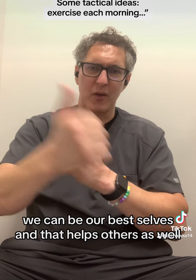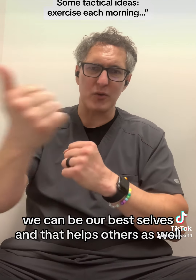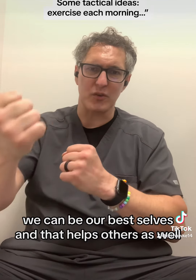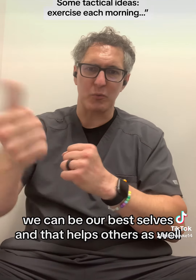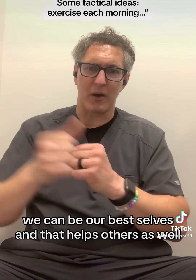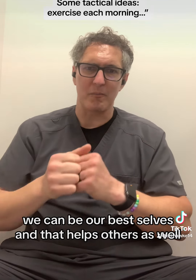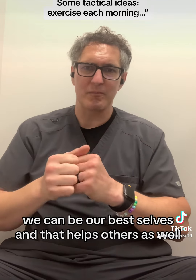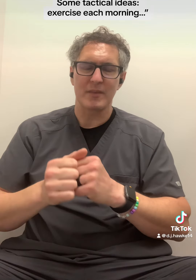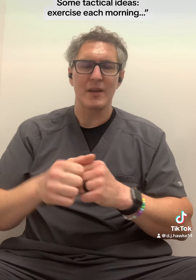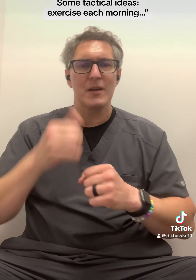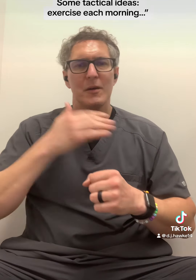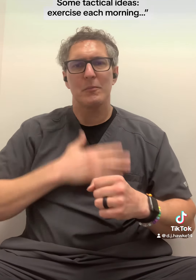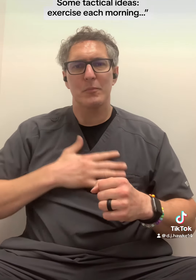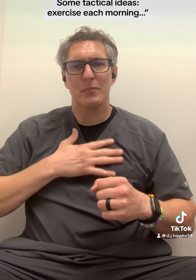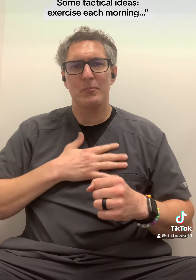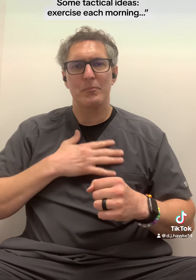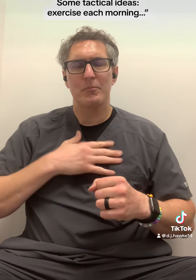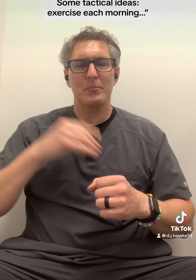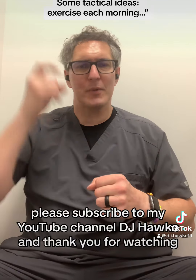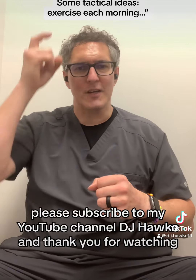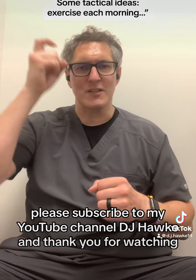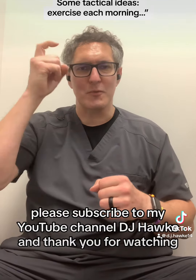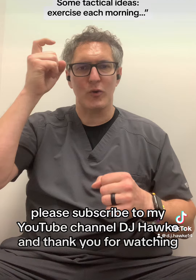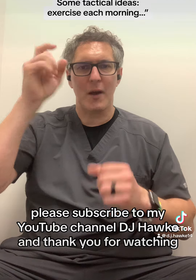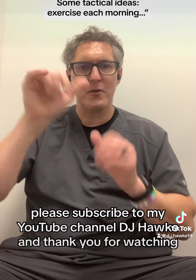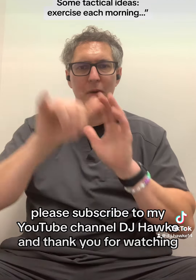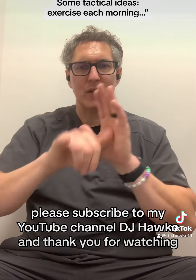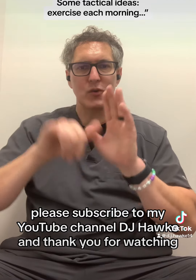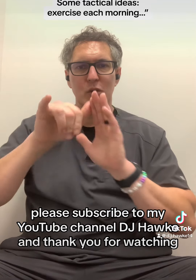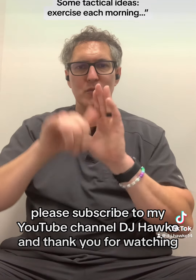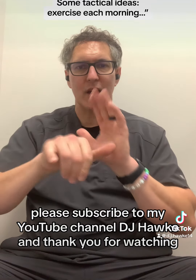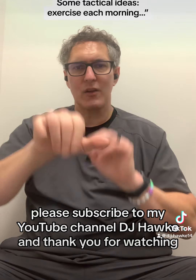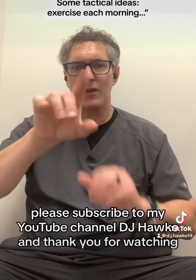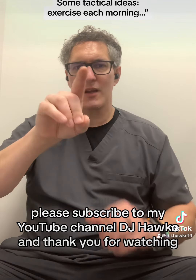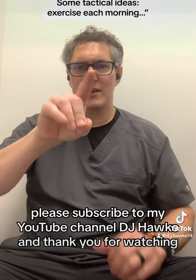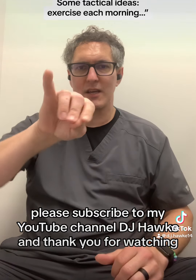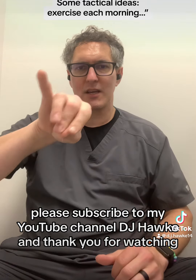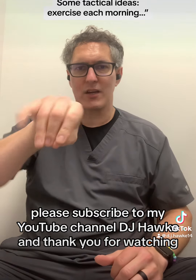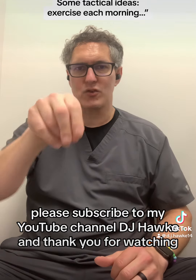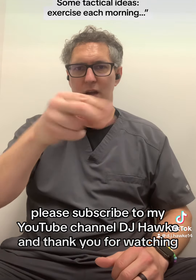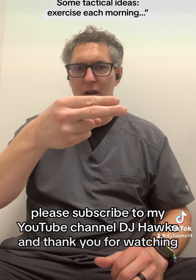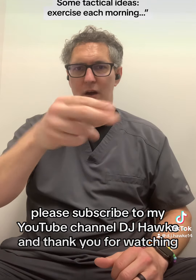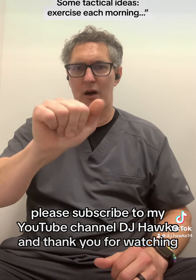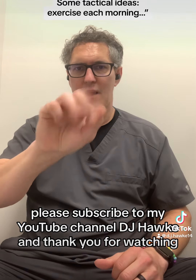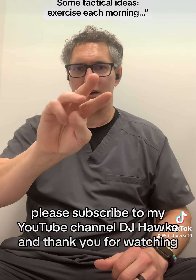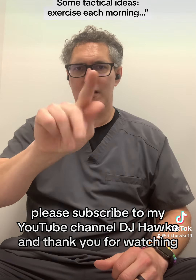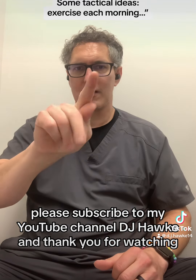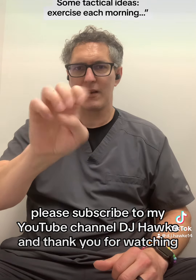as well. Please subscribe to my YouTube channel, DJ Hawk.